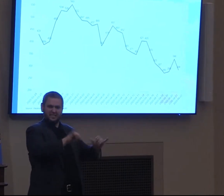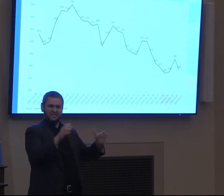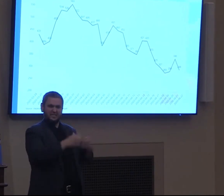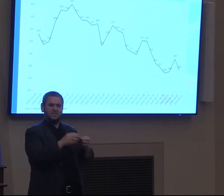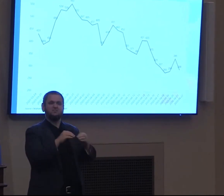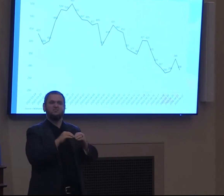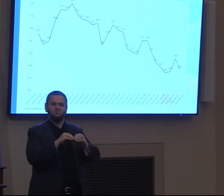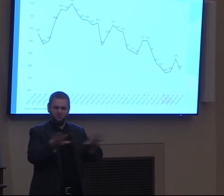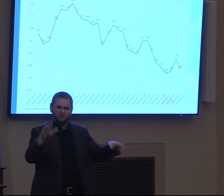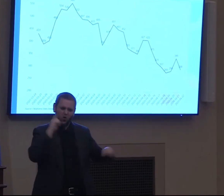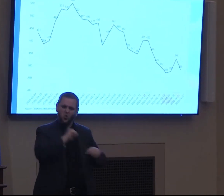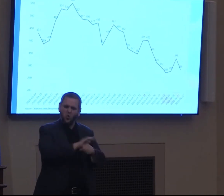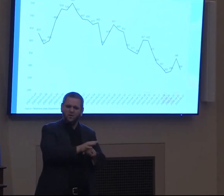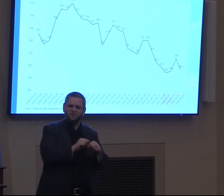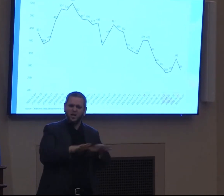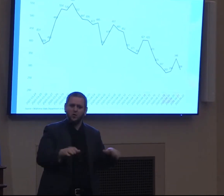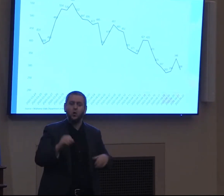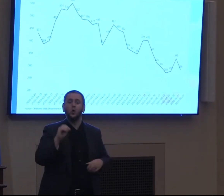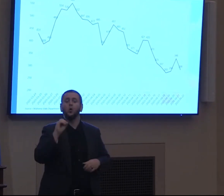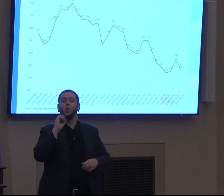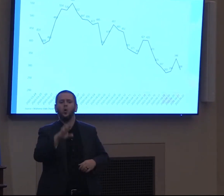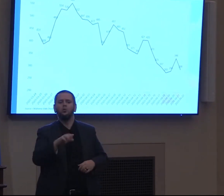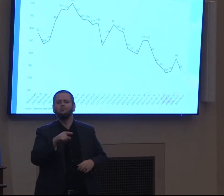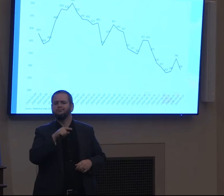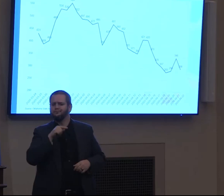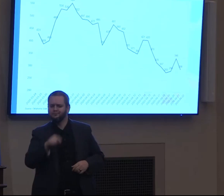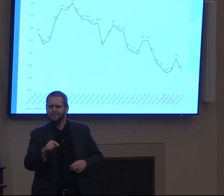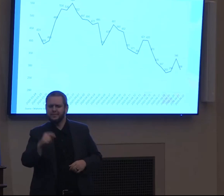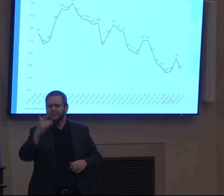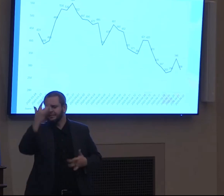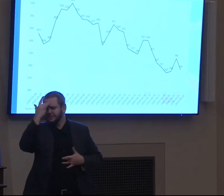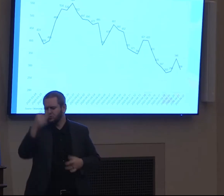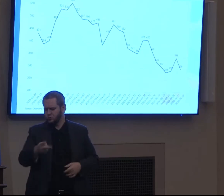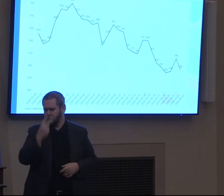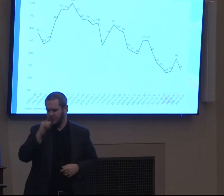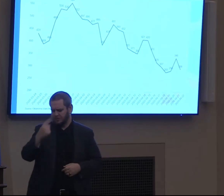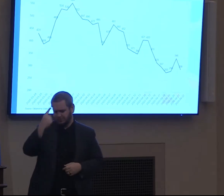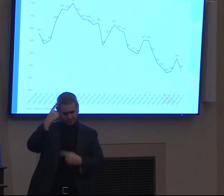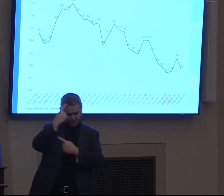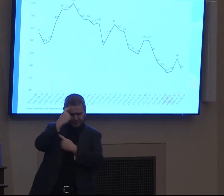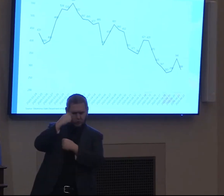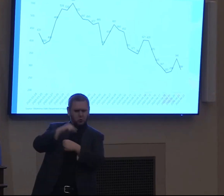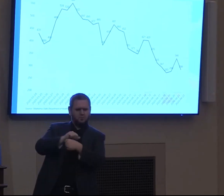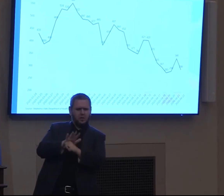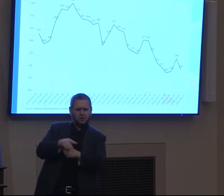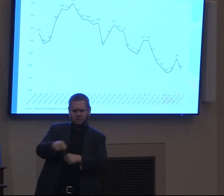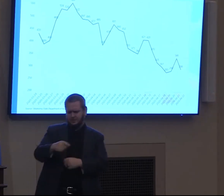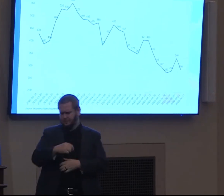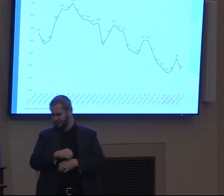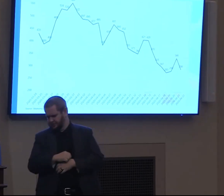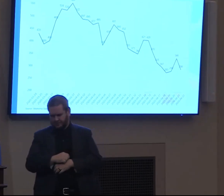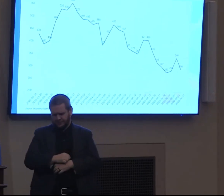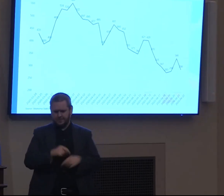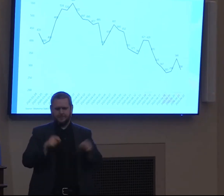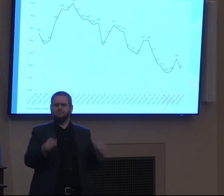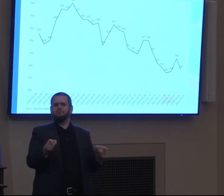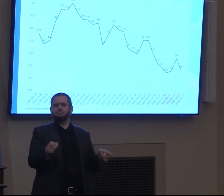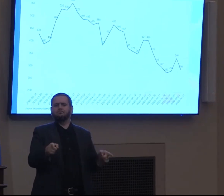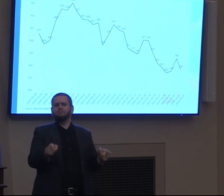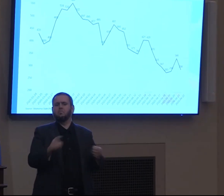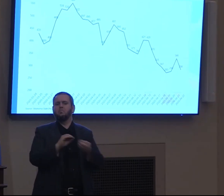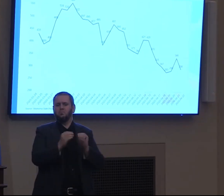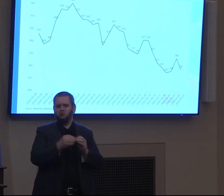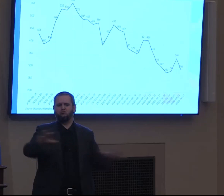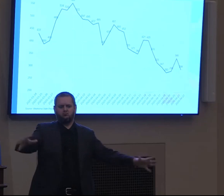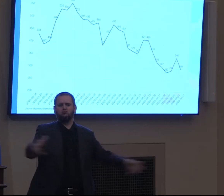COVID-like symptoms. We currently have 298 people in hospitals for